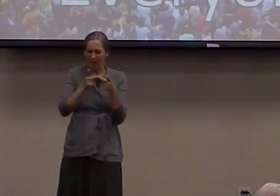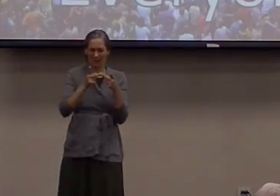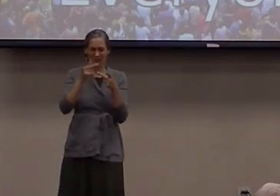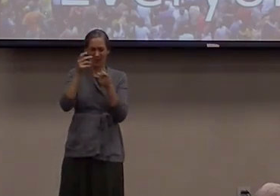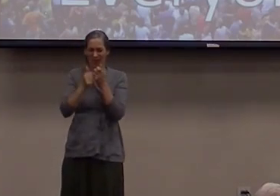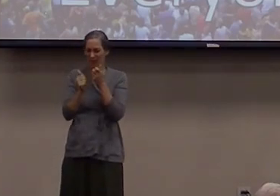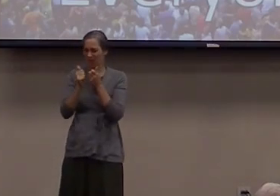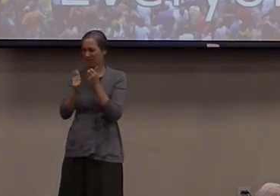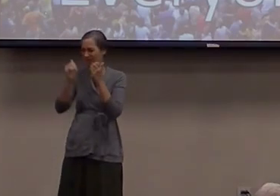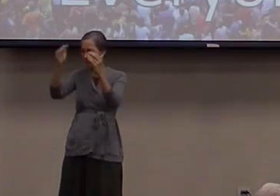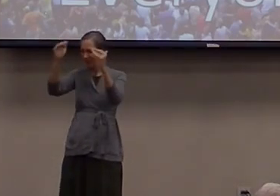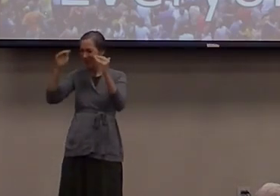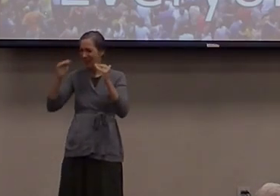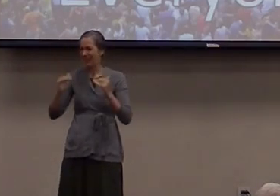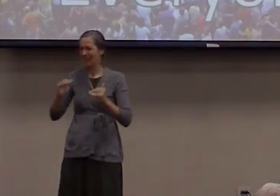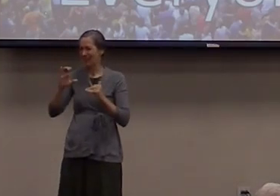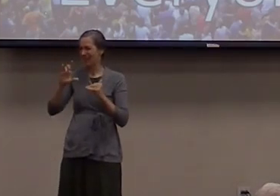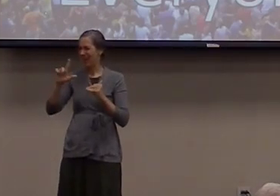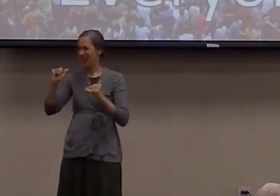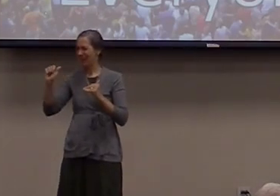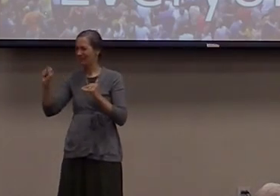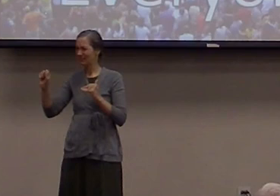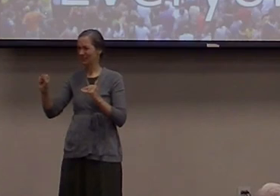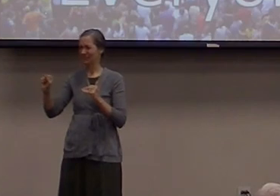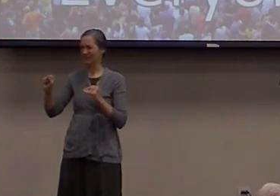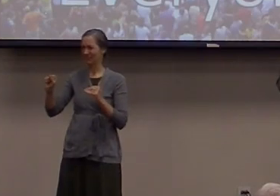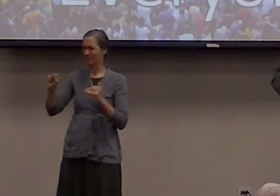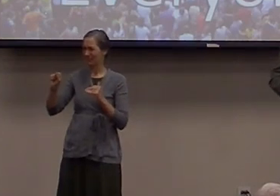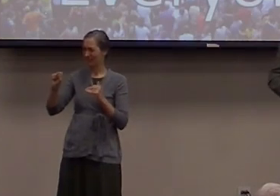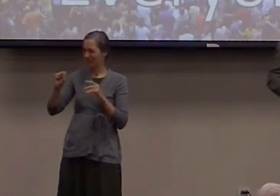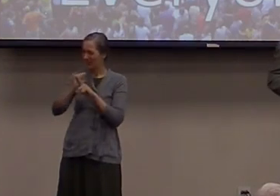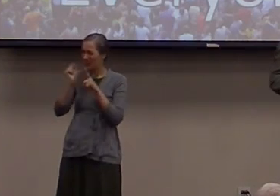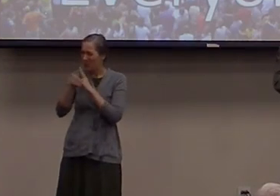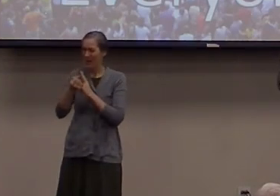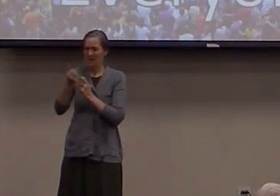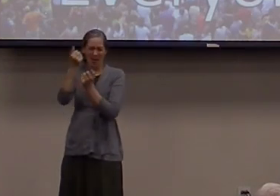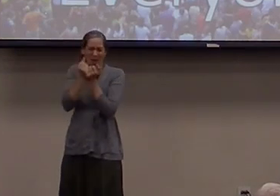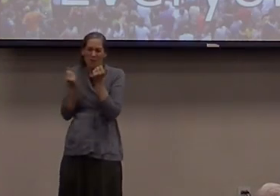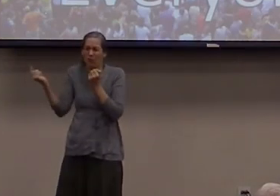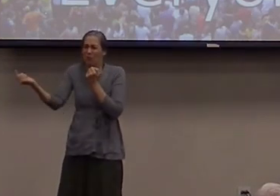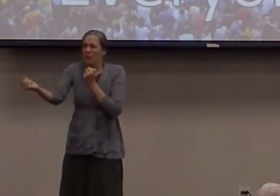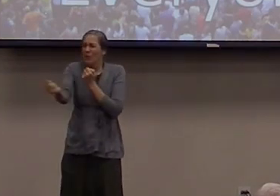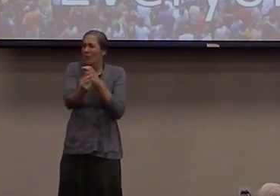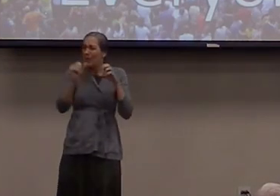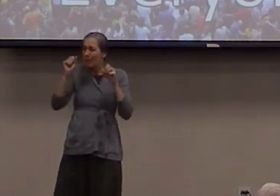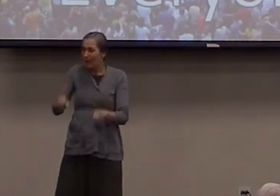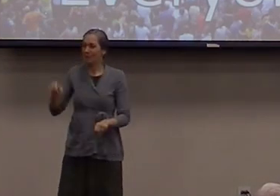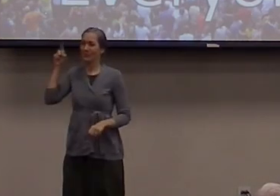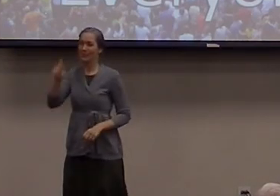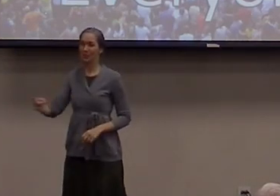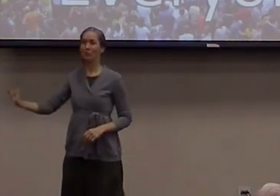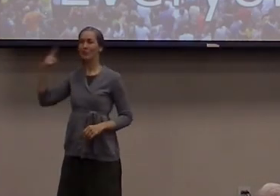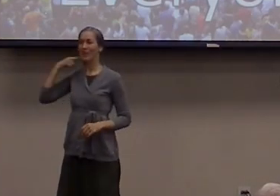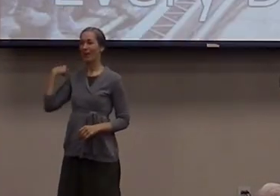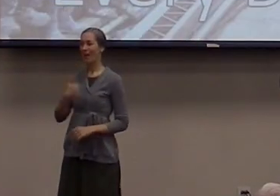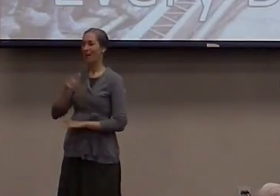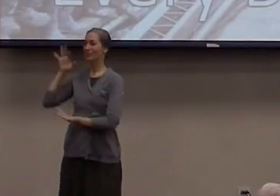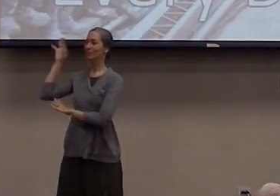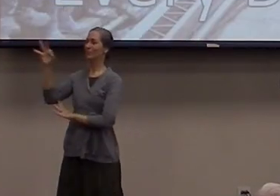every social setting and everyone there possible needs to hear us preach the